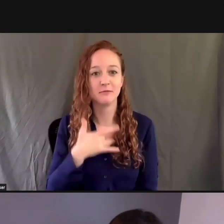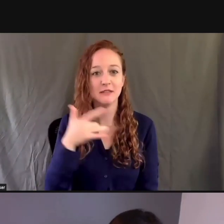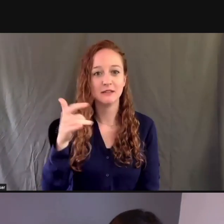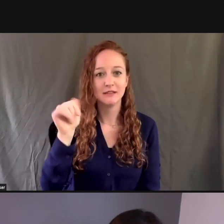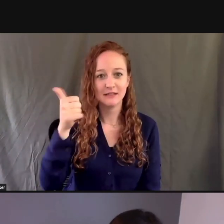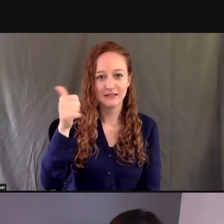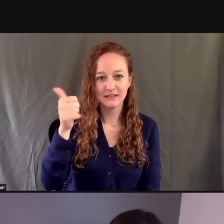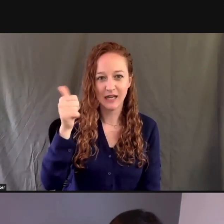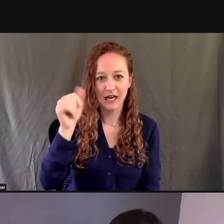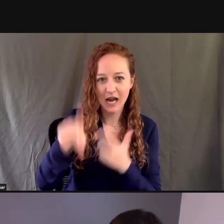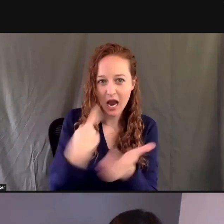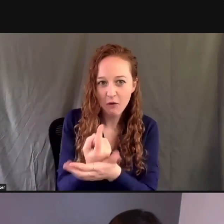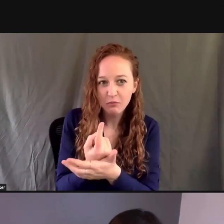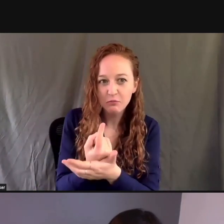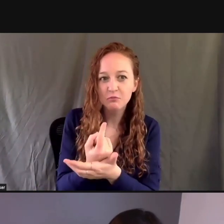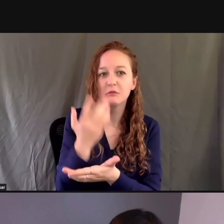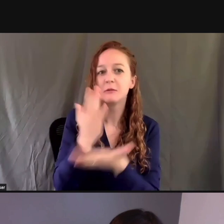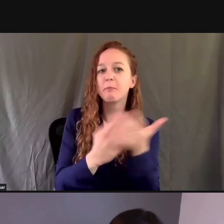or 20 hours?